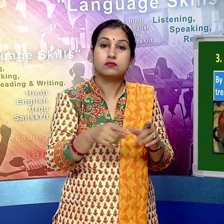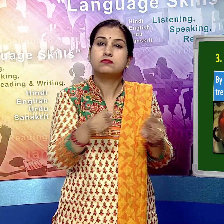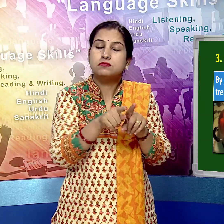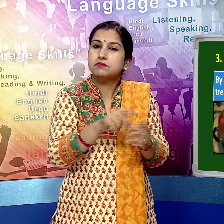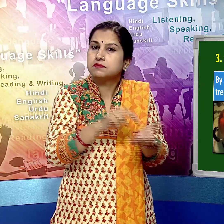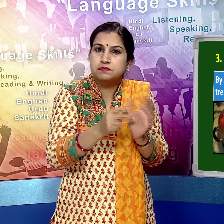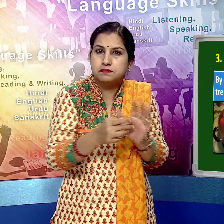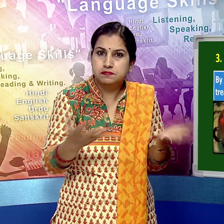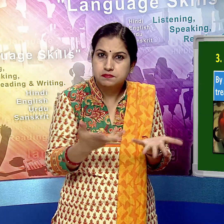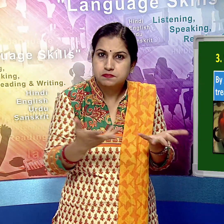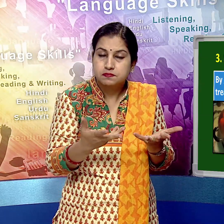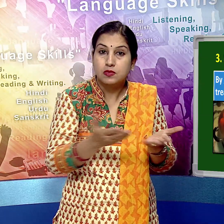Blanching is a method